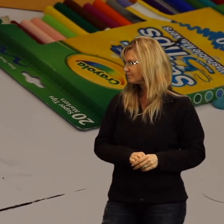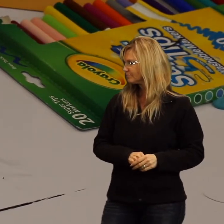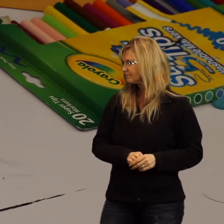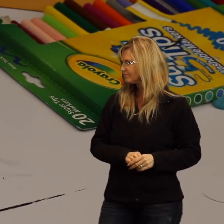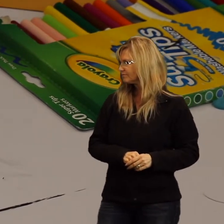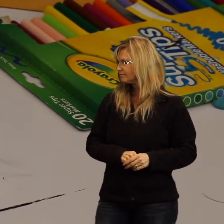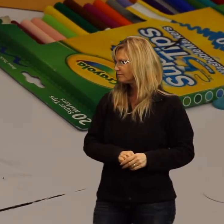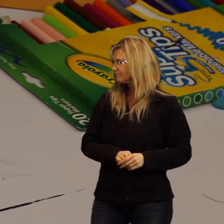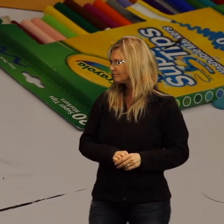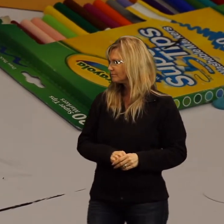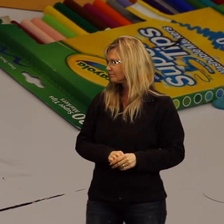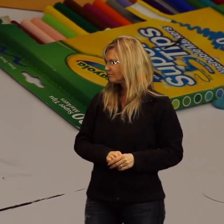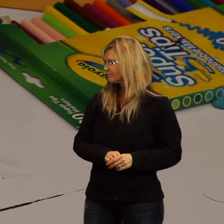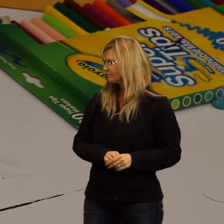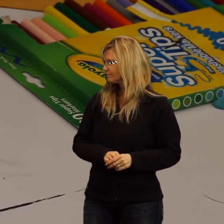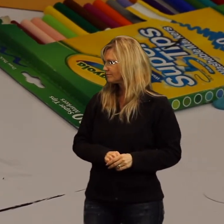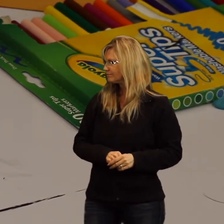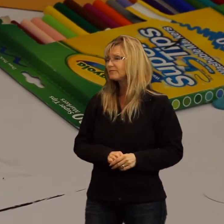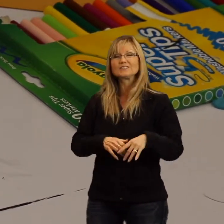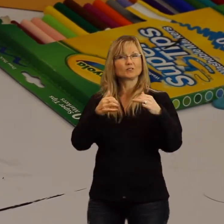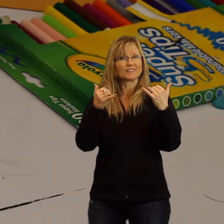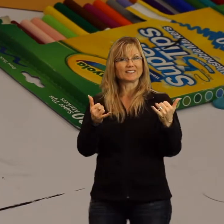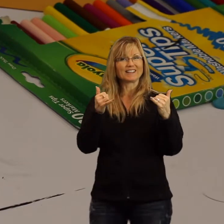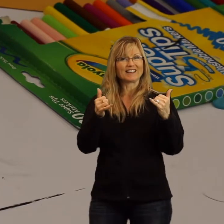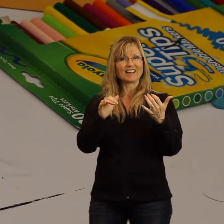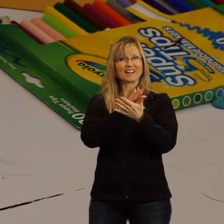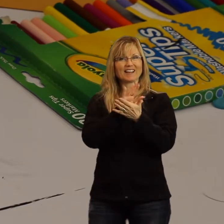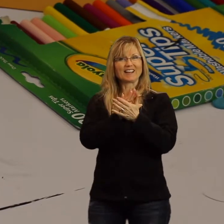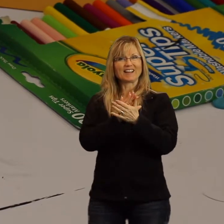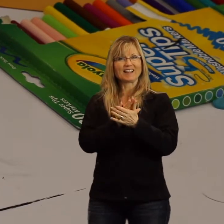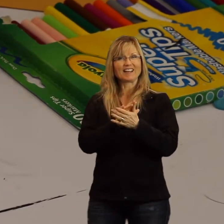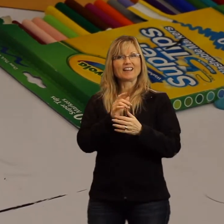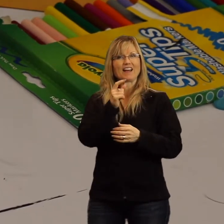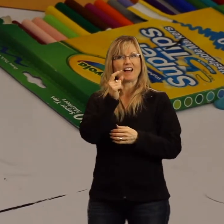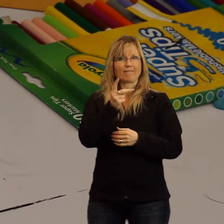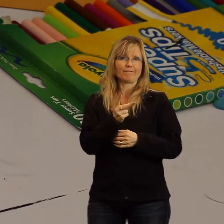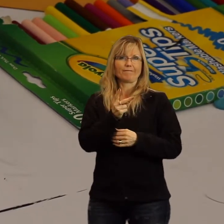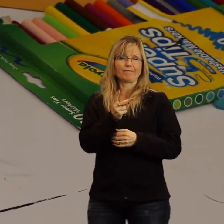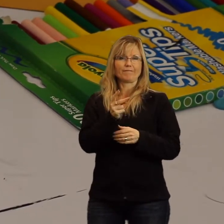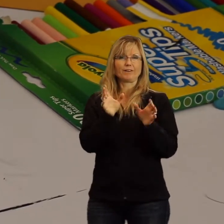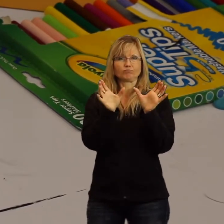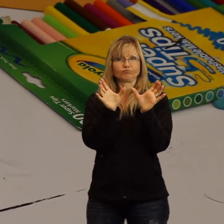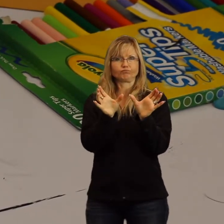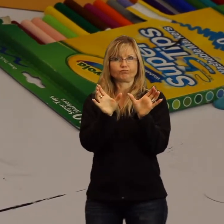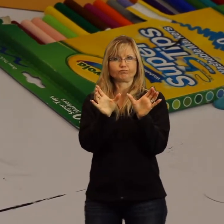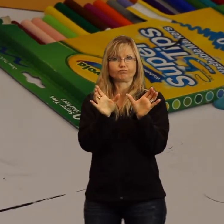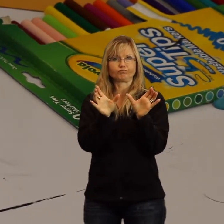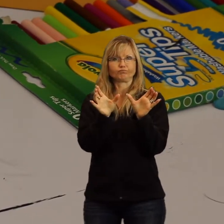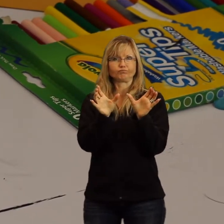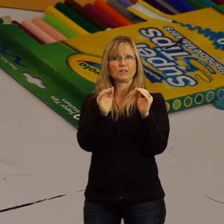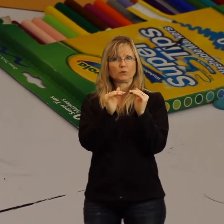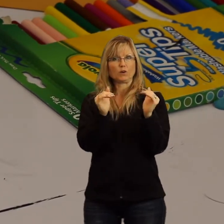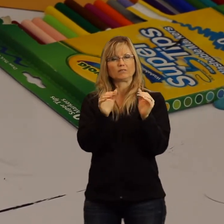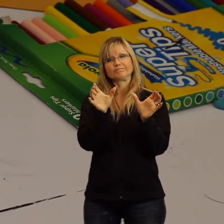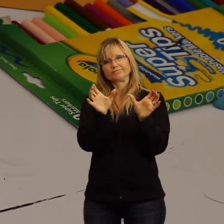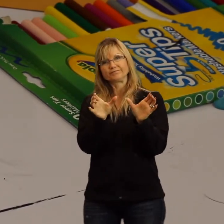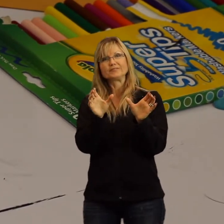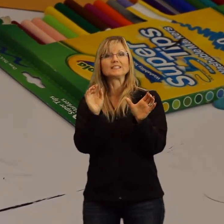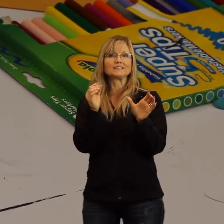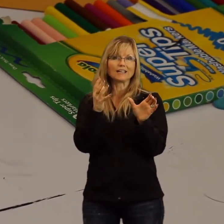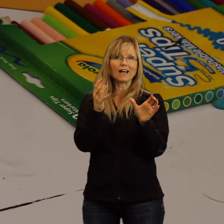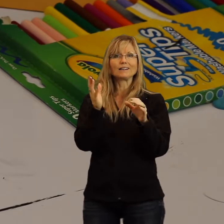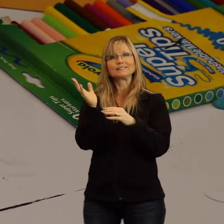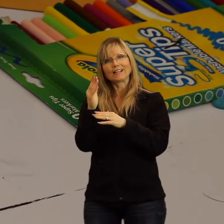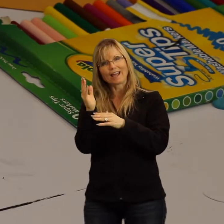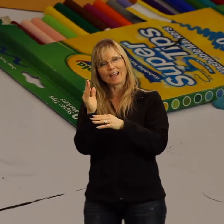And this is just to divide the page into 2 equal sections, and there'll be one half will be the sun, daylight, and